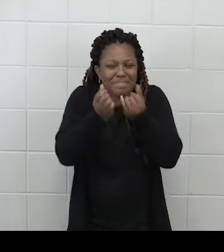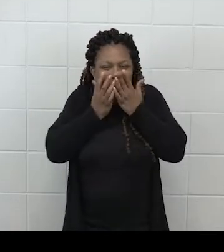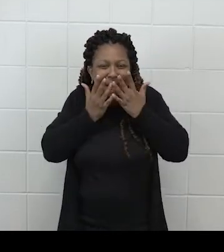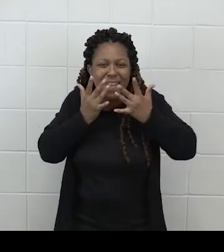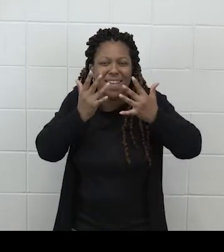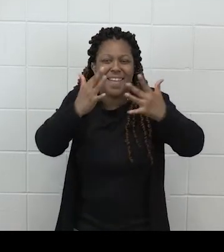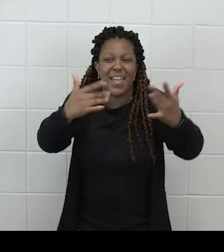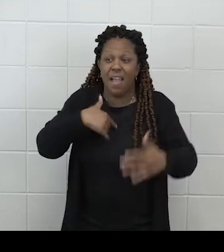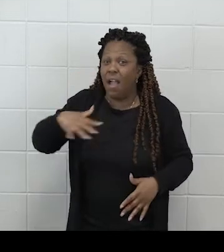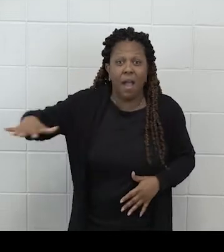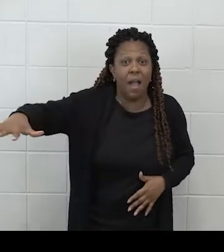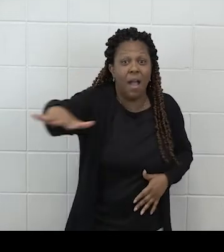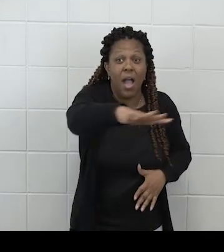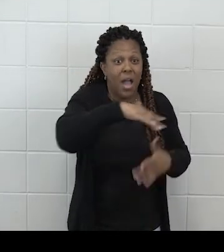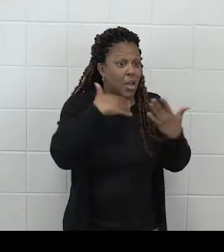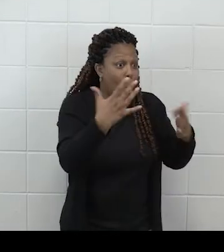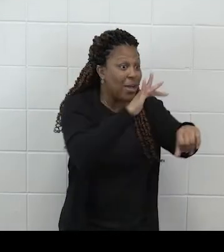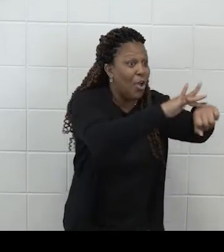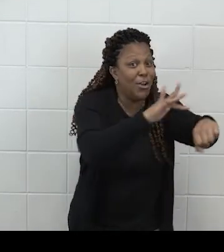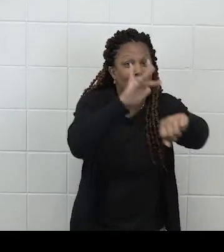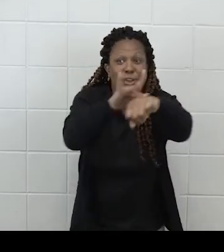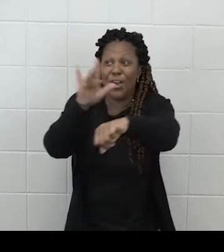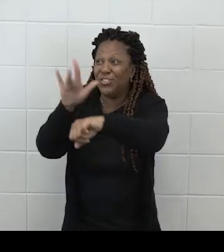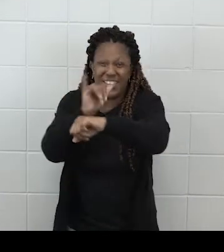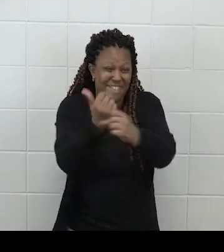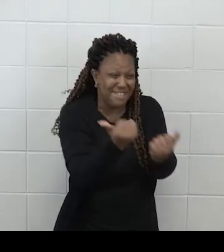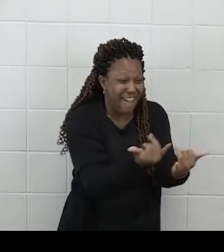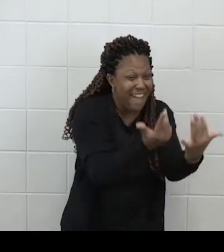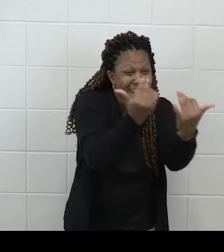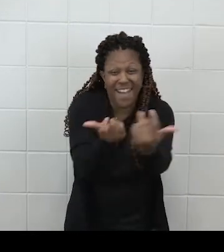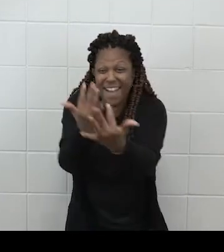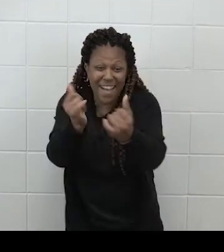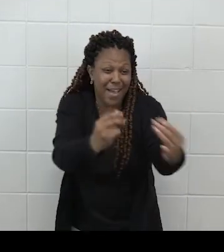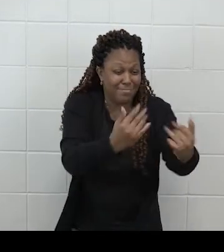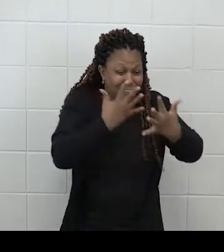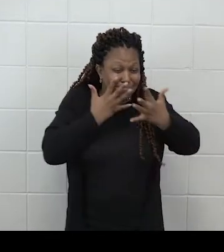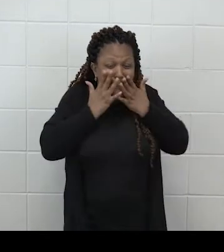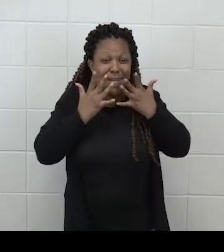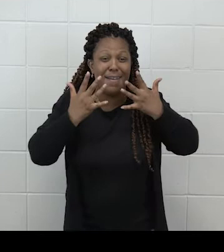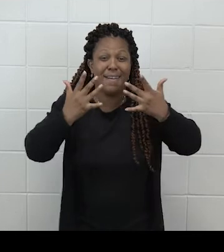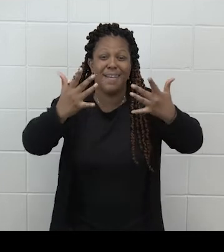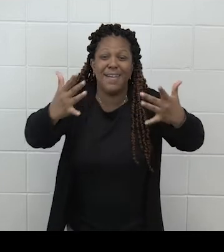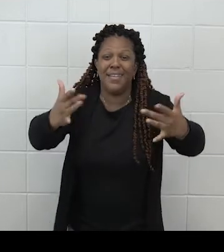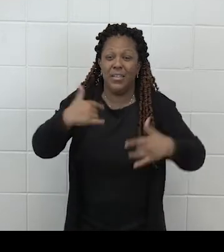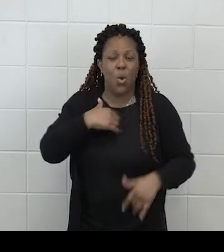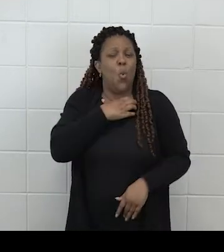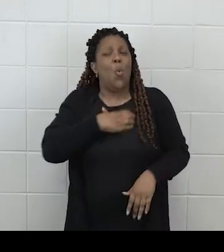on fire, catch on fire. I wish somebody's soul would catch on